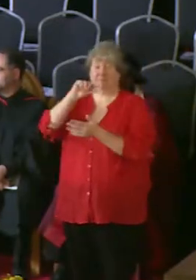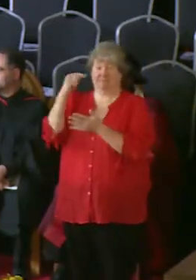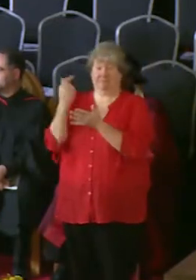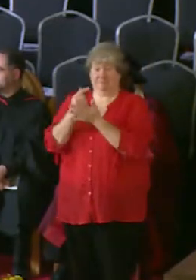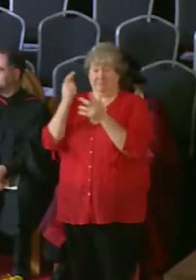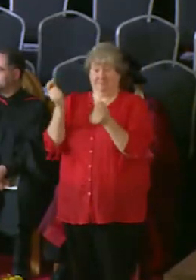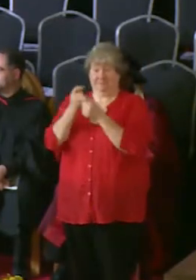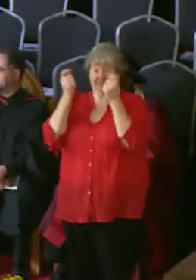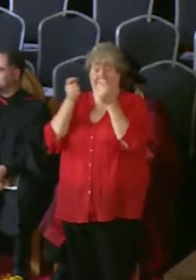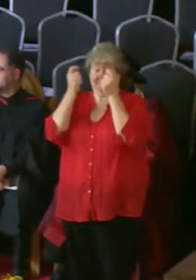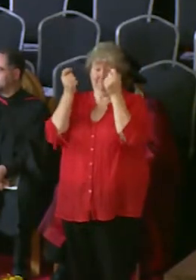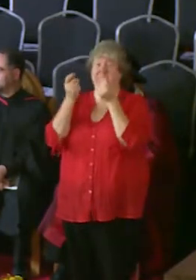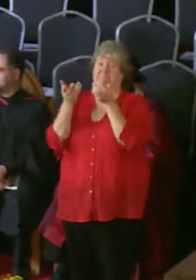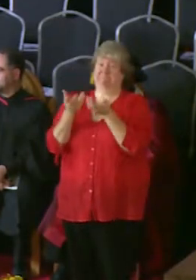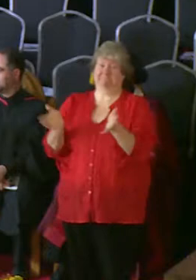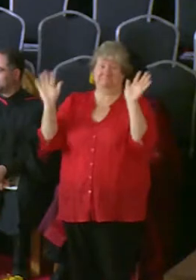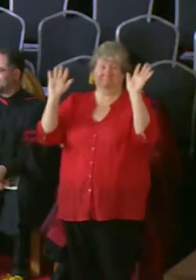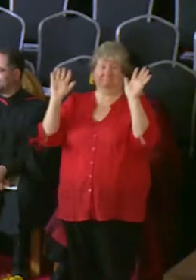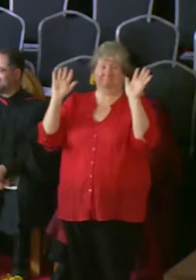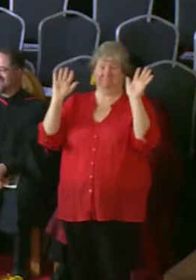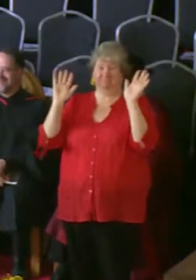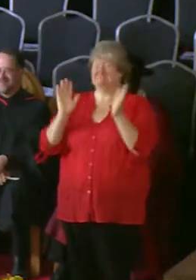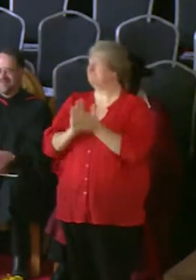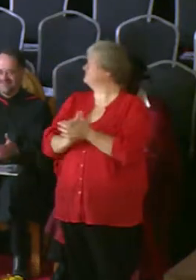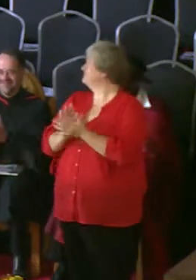Convocation is dismissed.